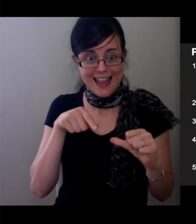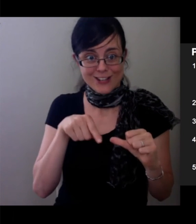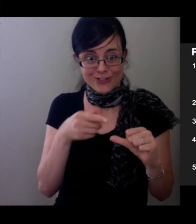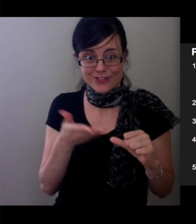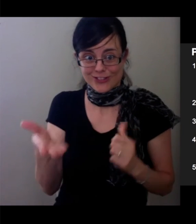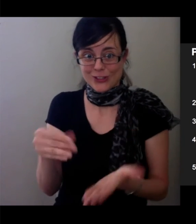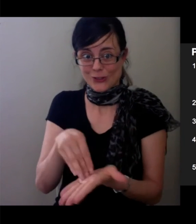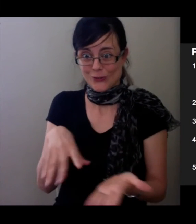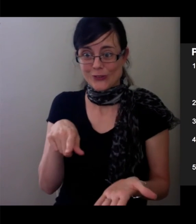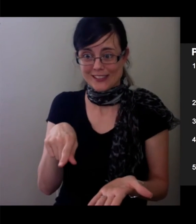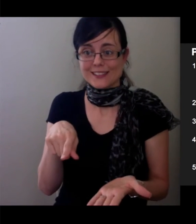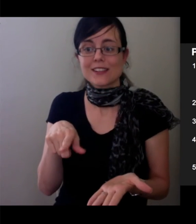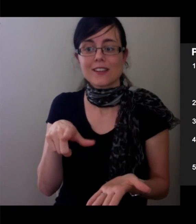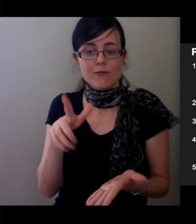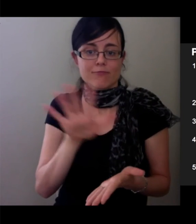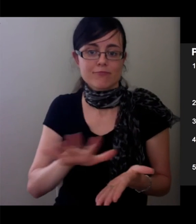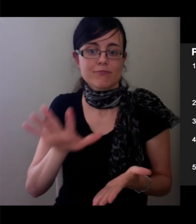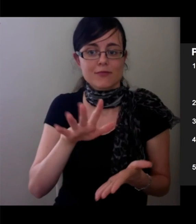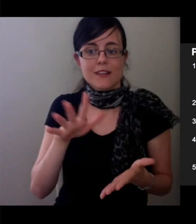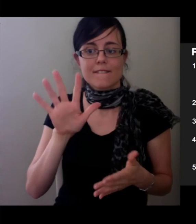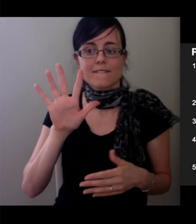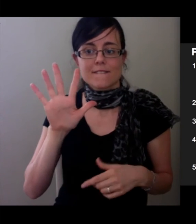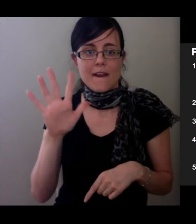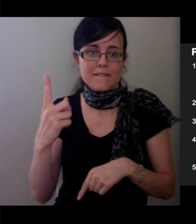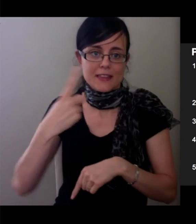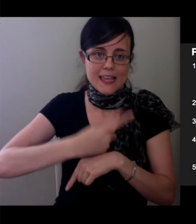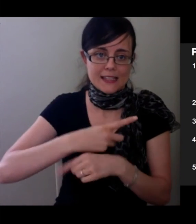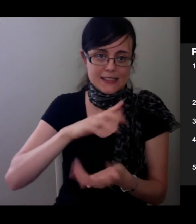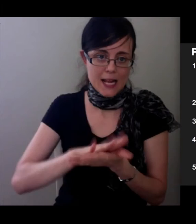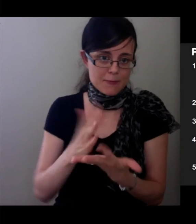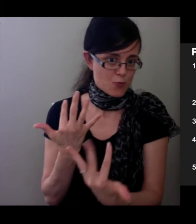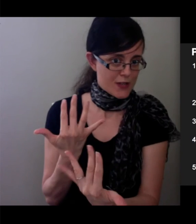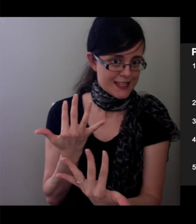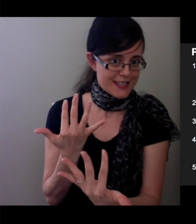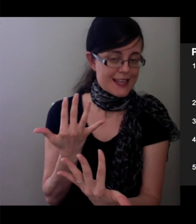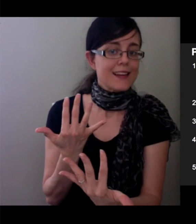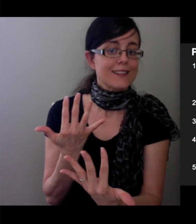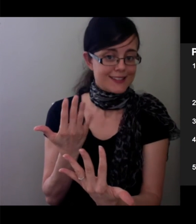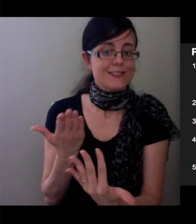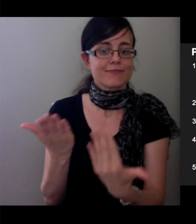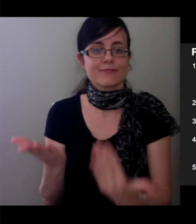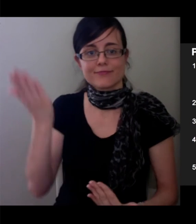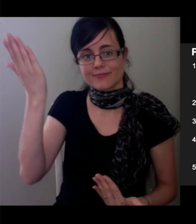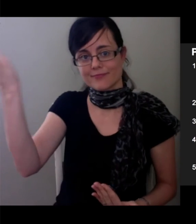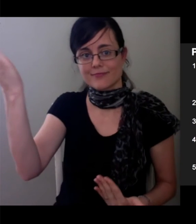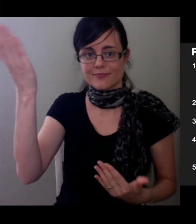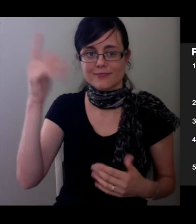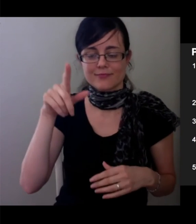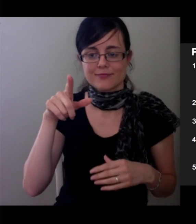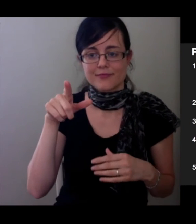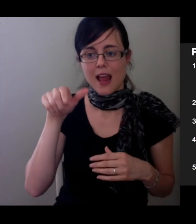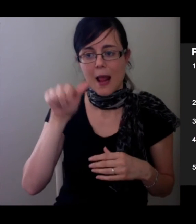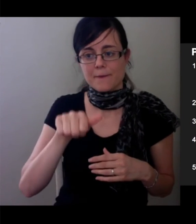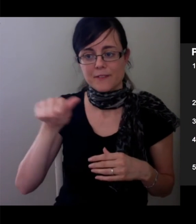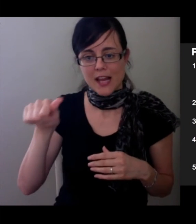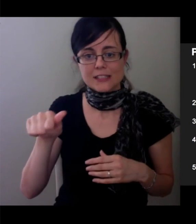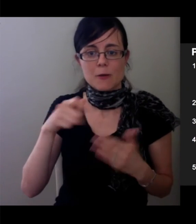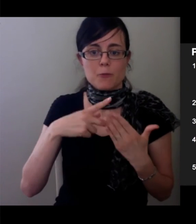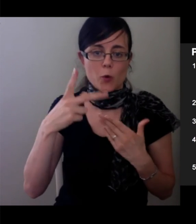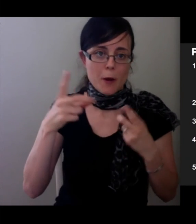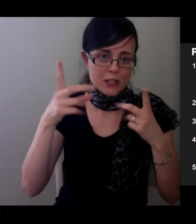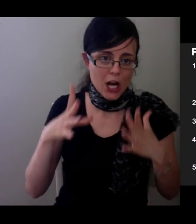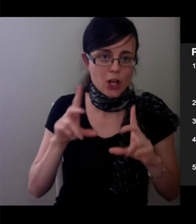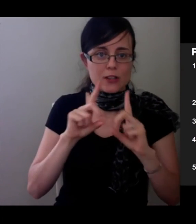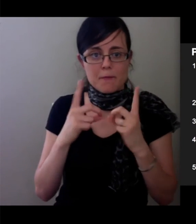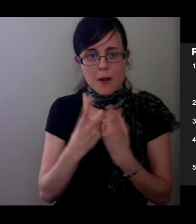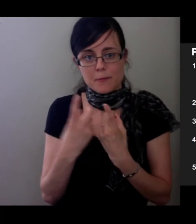And the faculty member must write a letter to the student, and the student has to wait about 5 days,